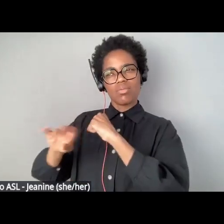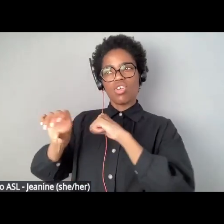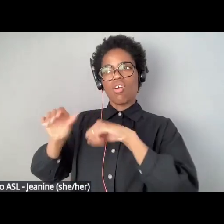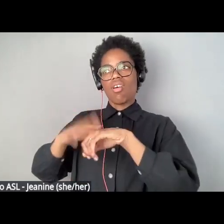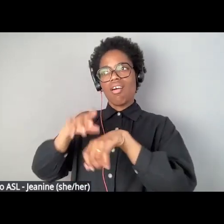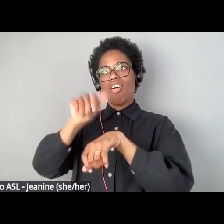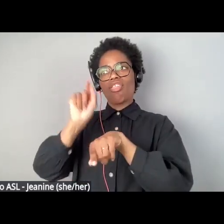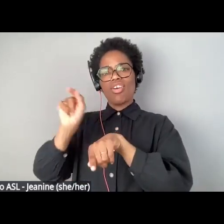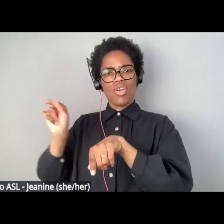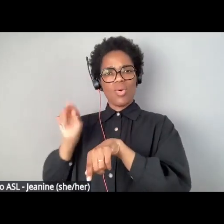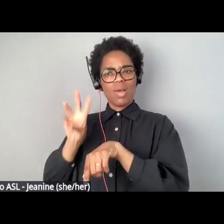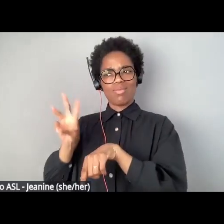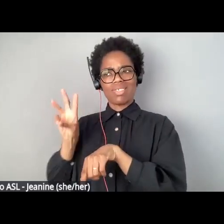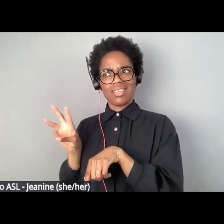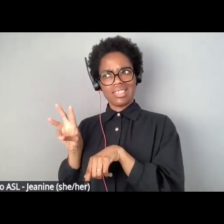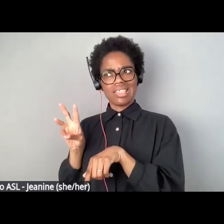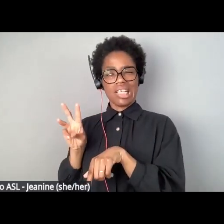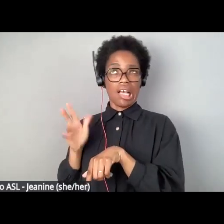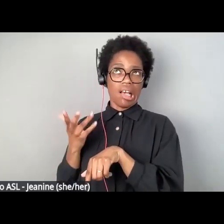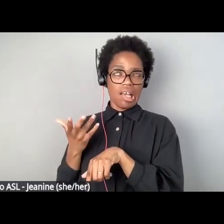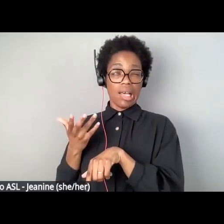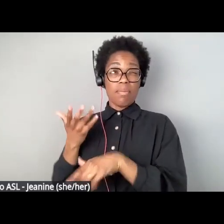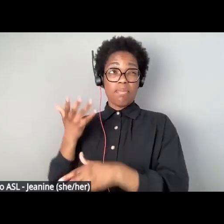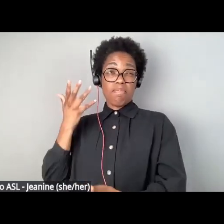data. And